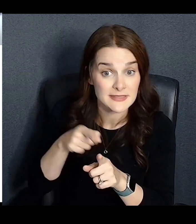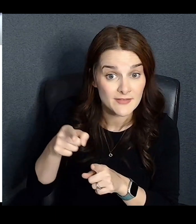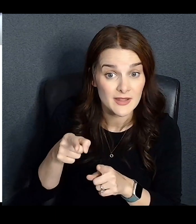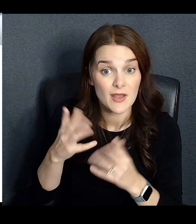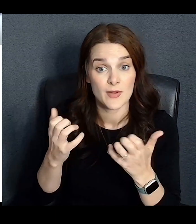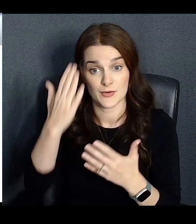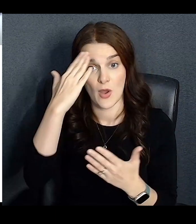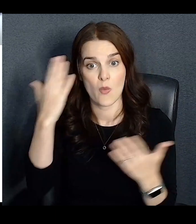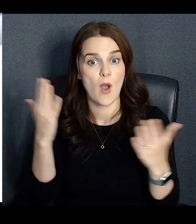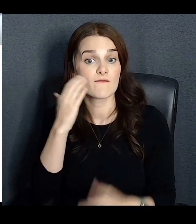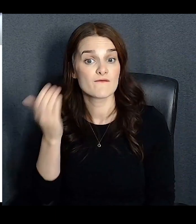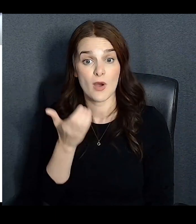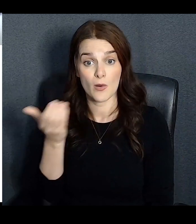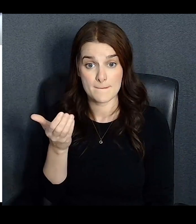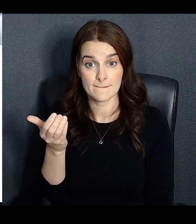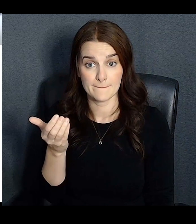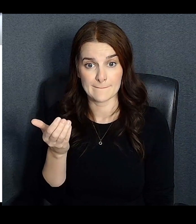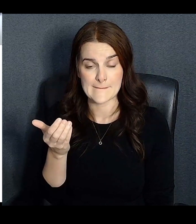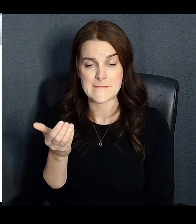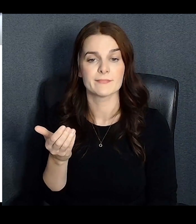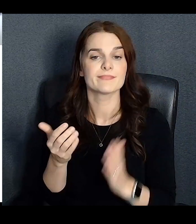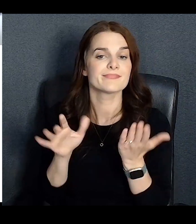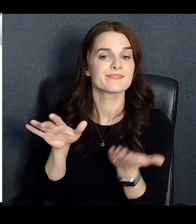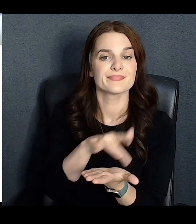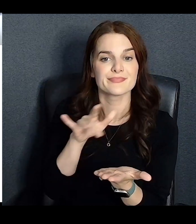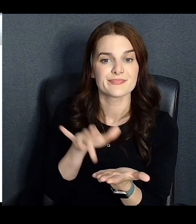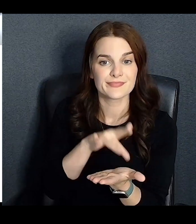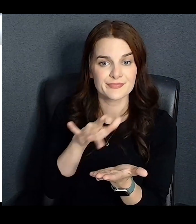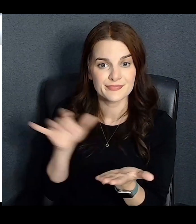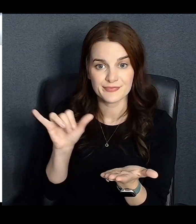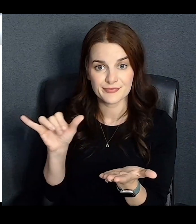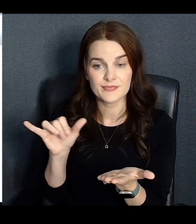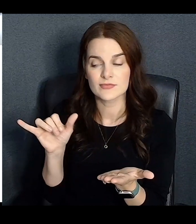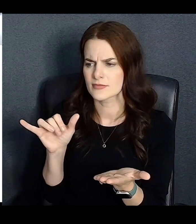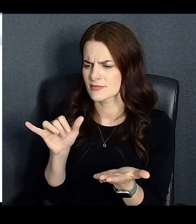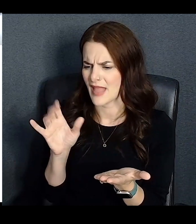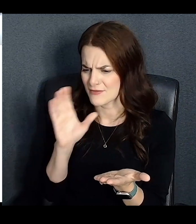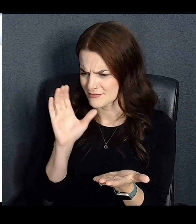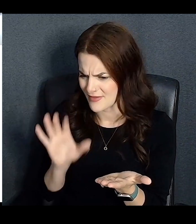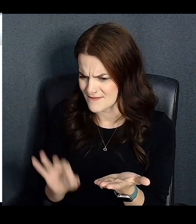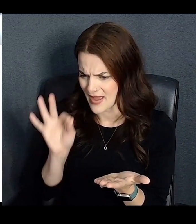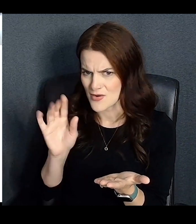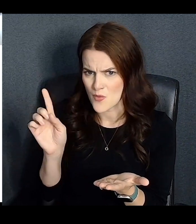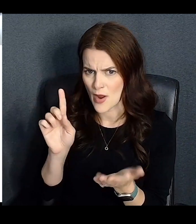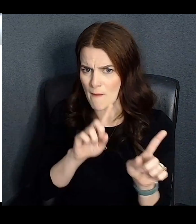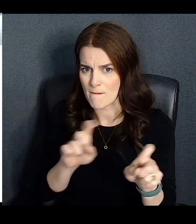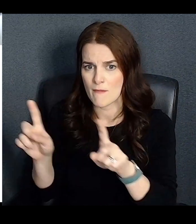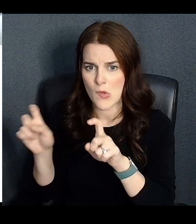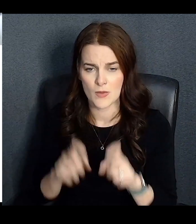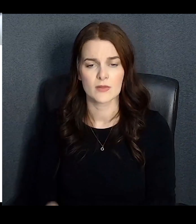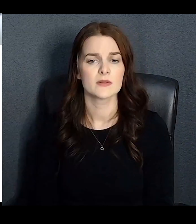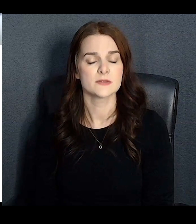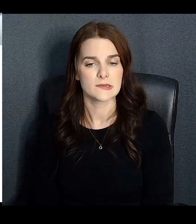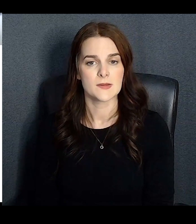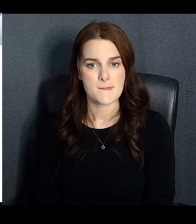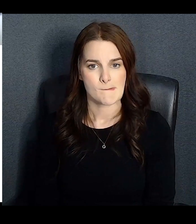know what phone you use as well as what tablet you use, but I have to find where this poll